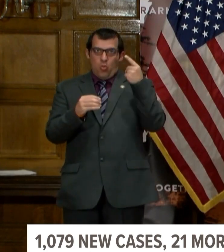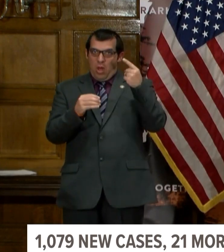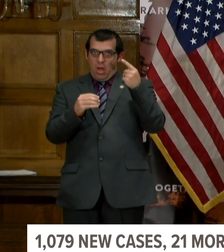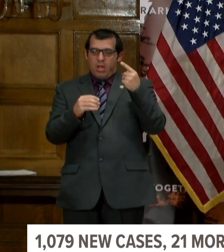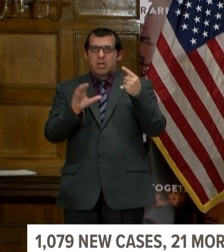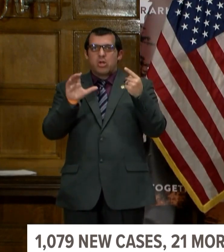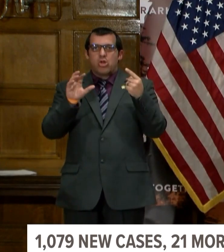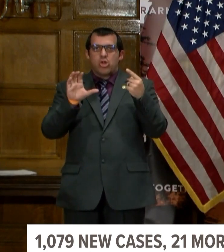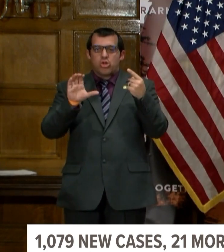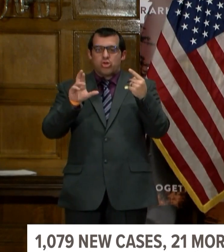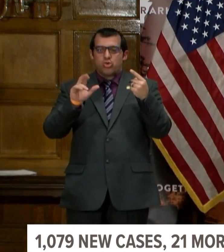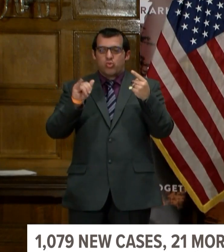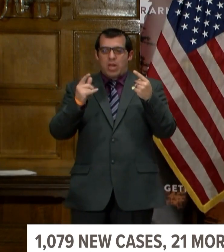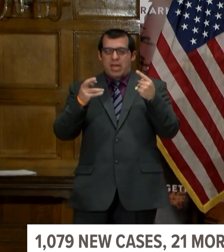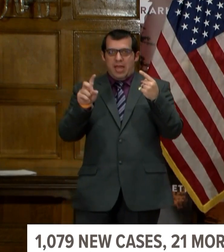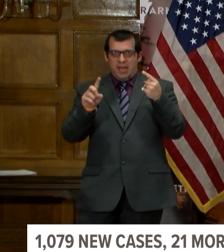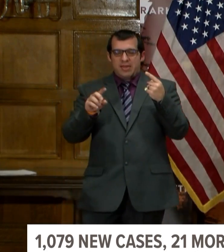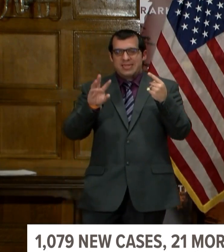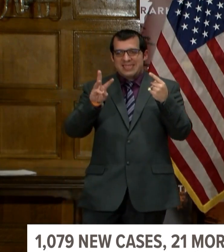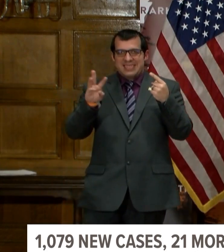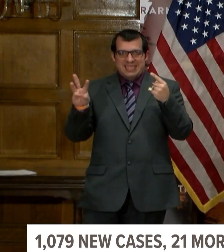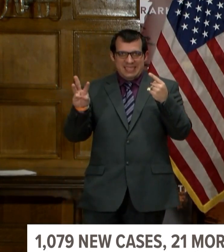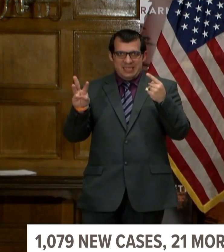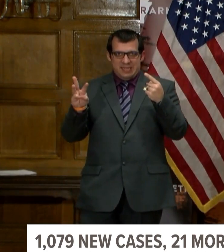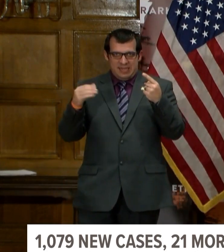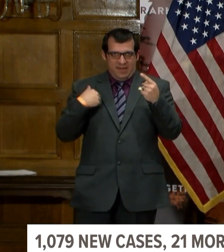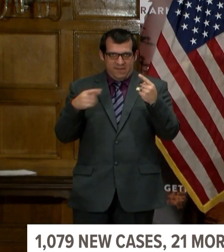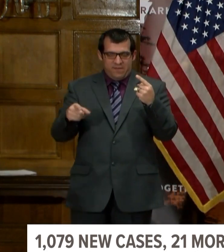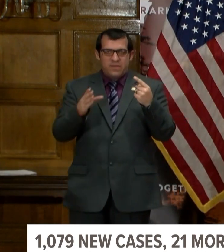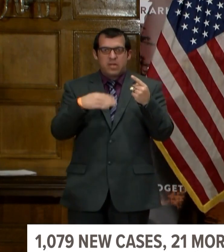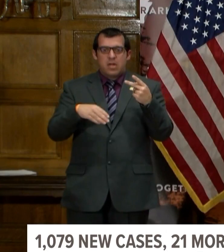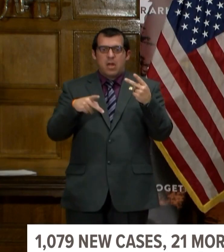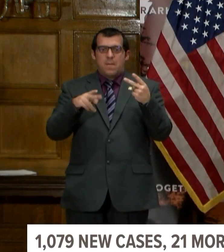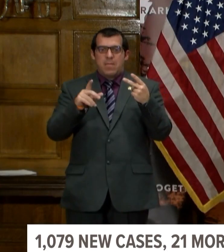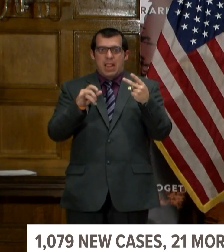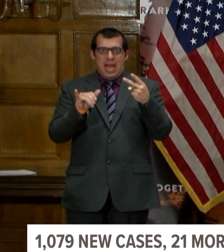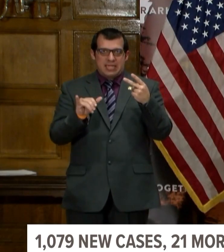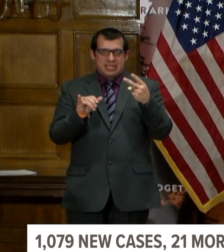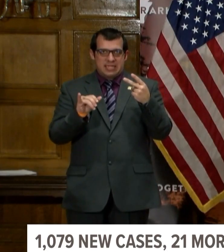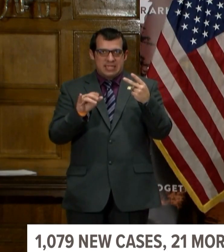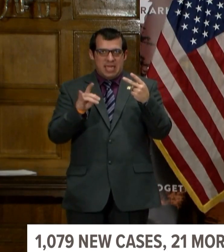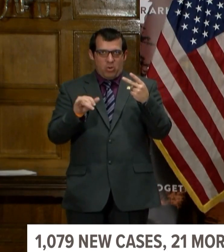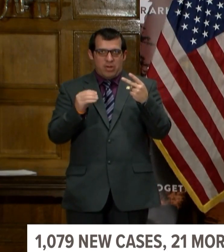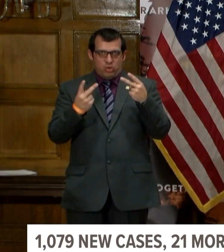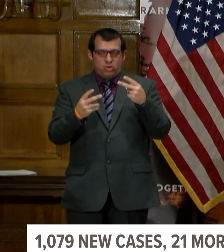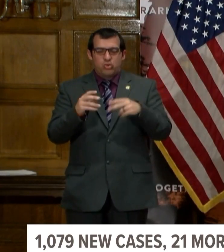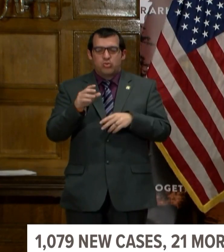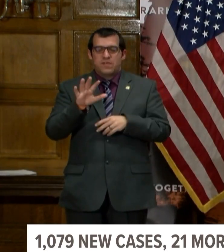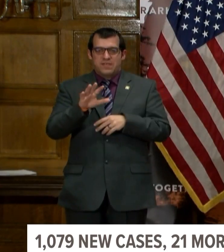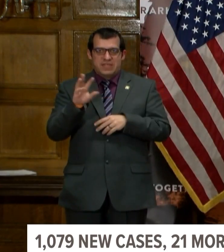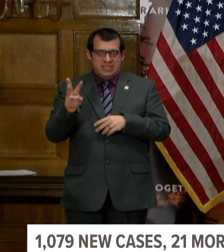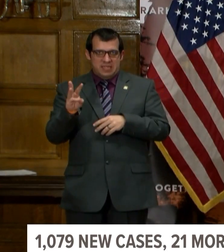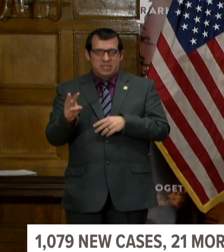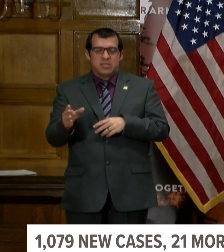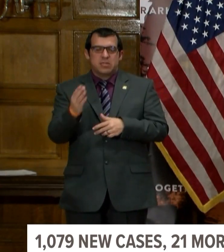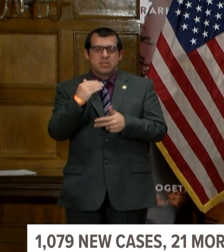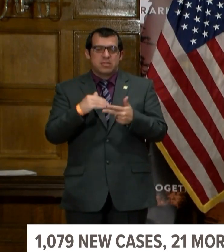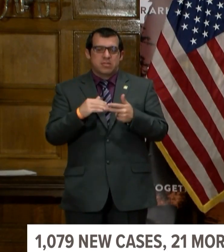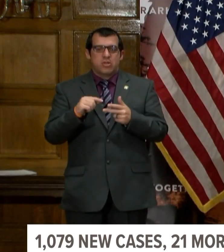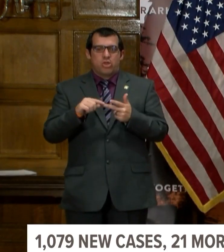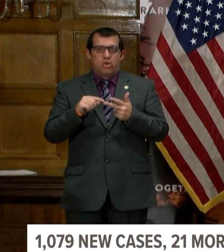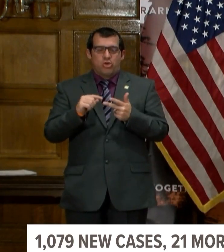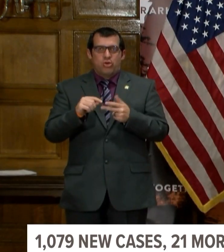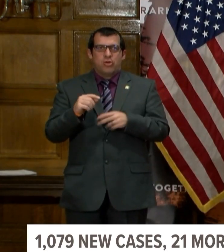county is Craighead at 66 cases. Pulaski County is number 2 at 56.